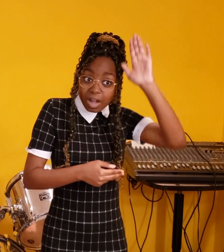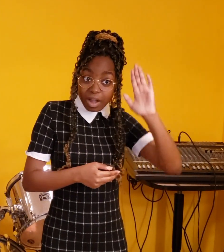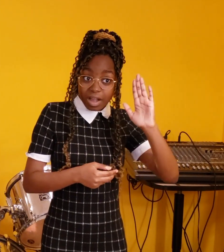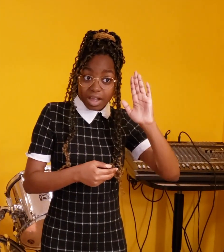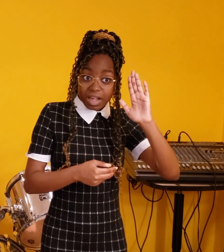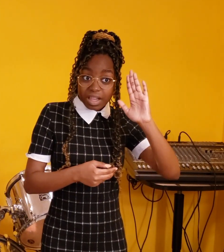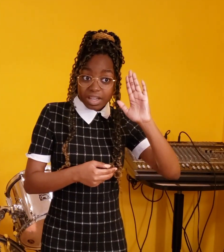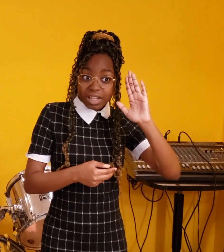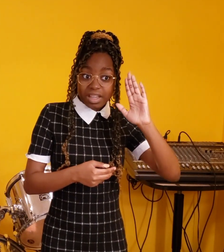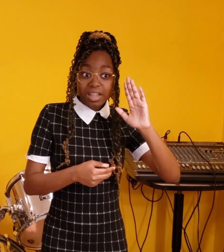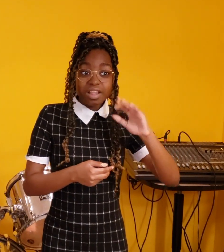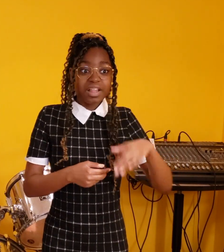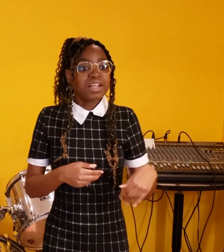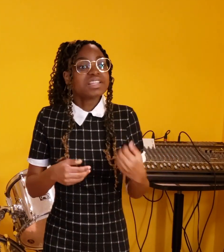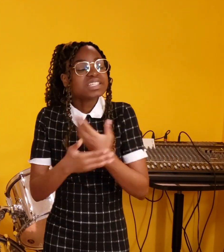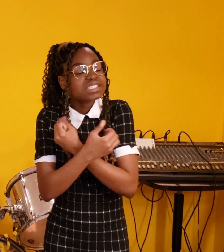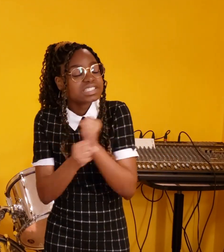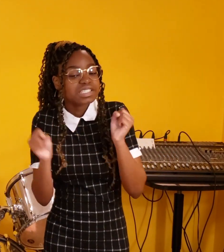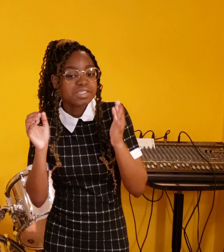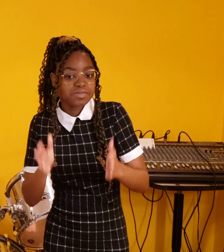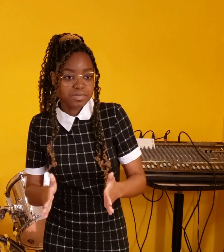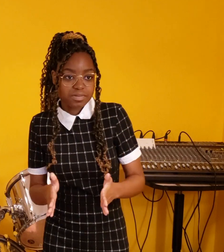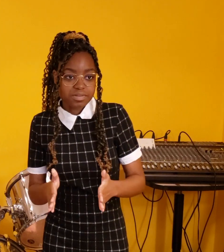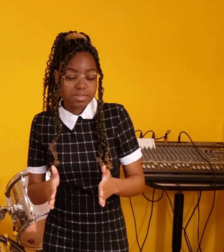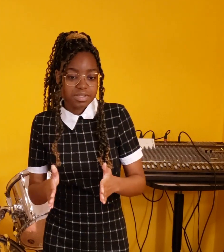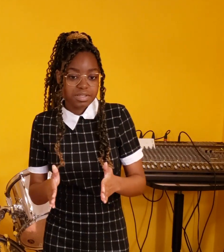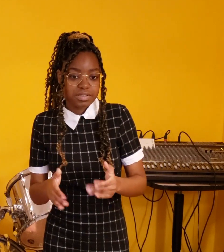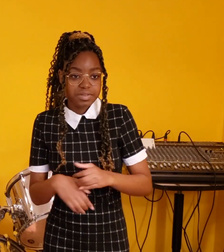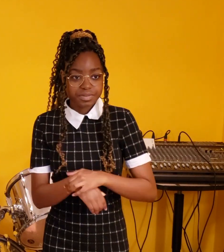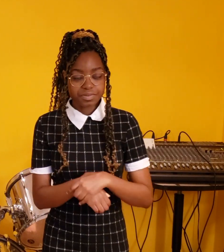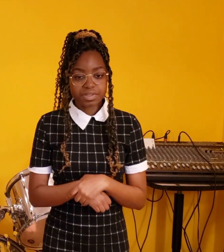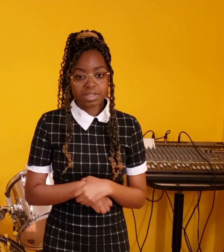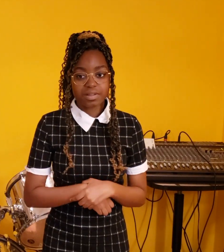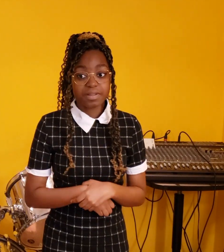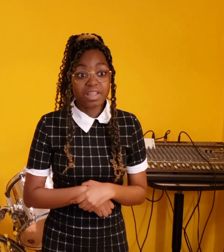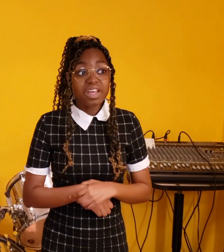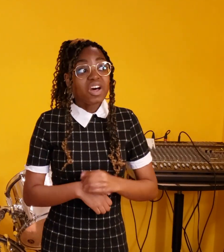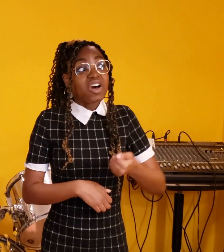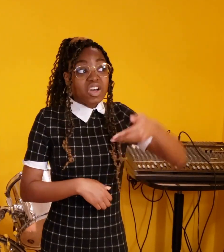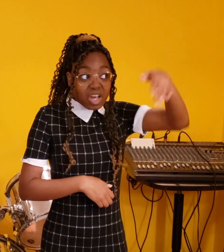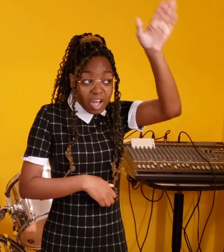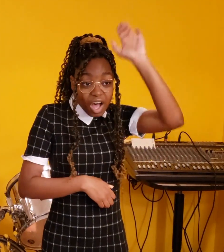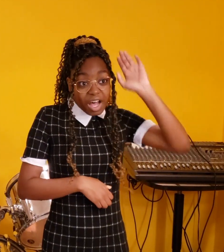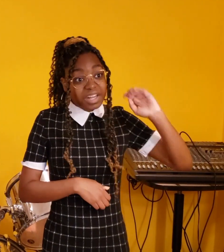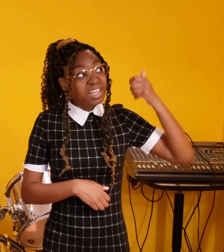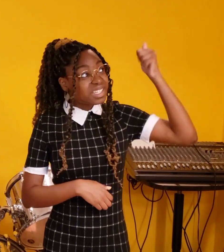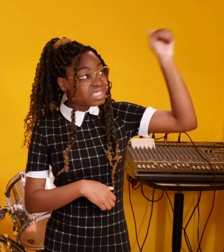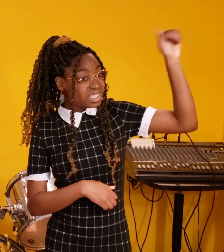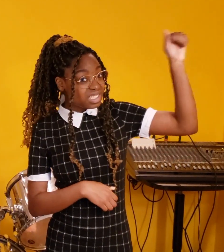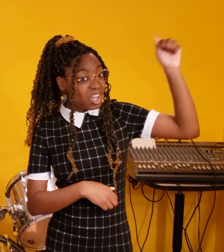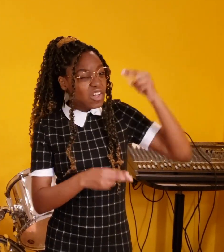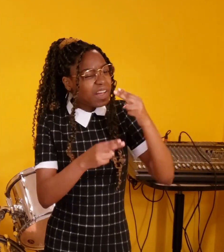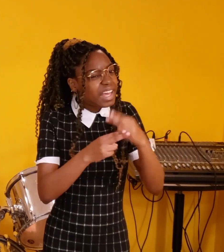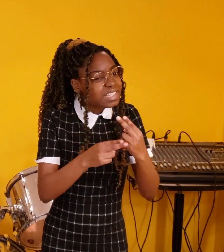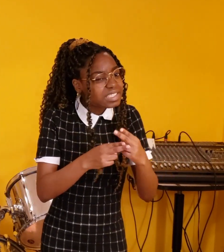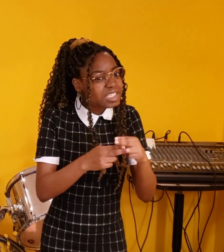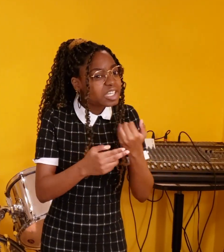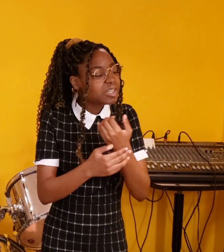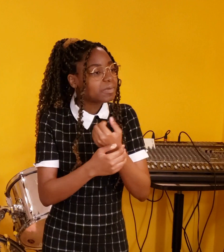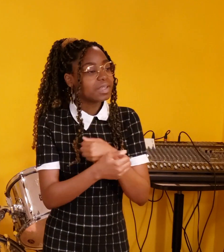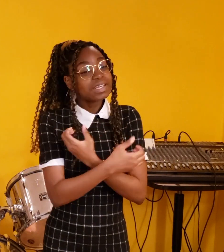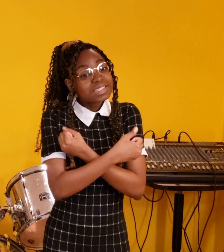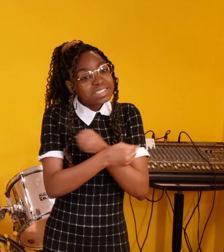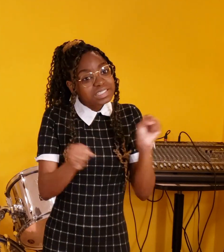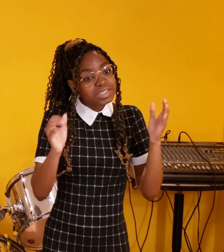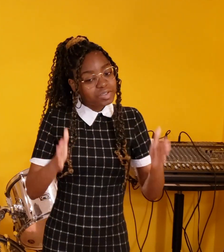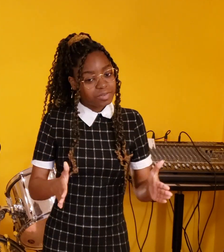We all know Jesus Christ is the Savior. But right here, God himself is being called the Savior. Who is the Savior?